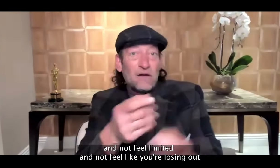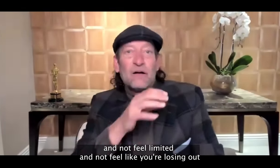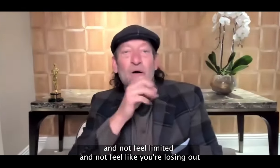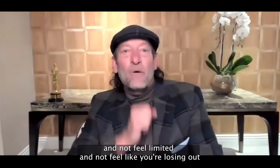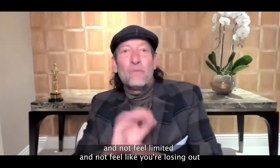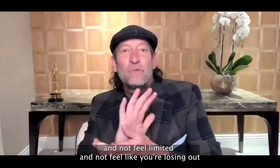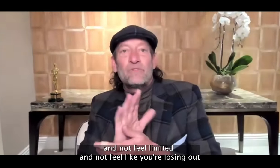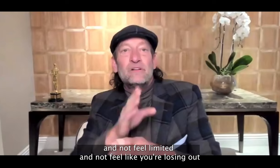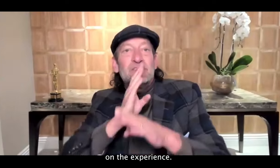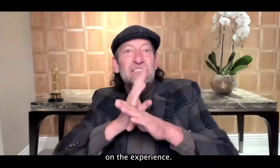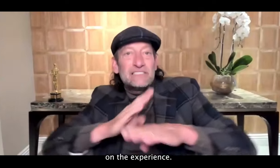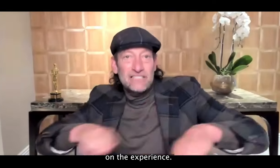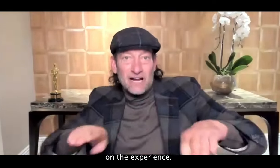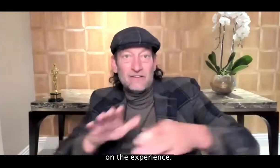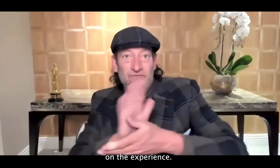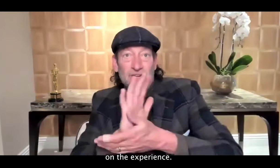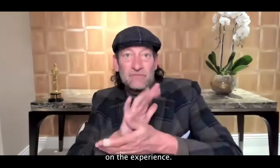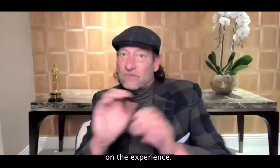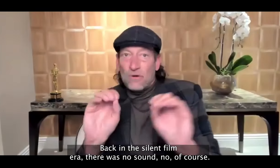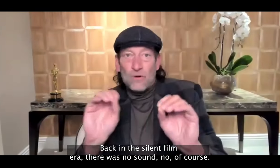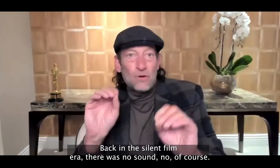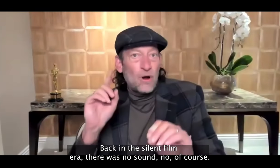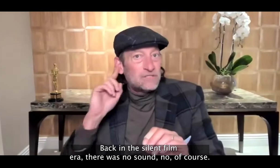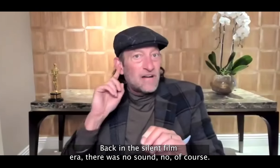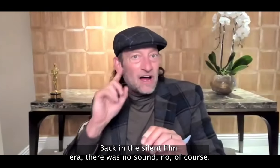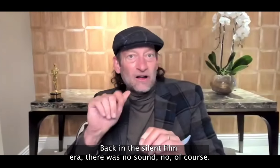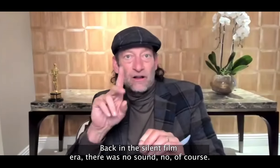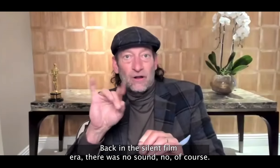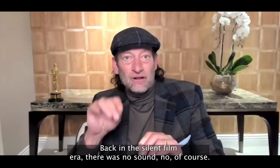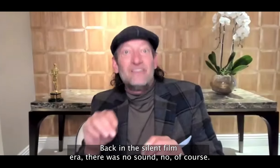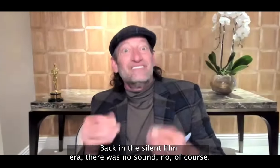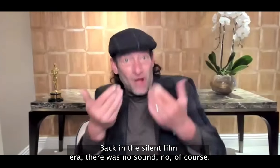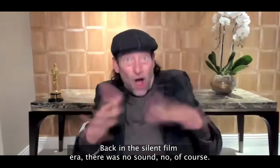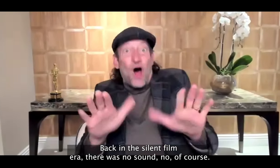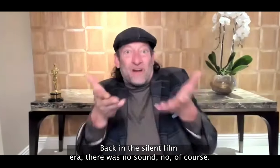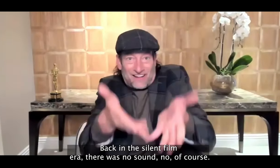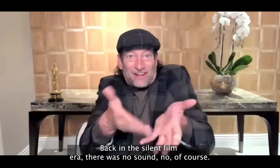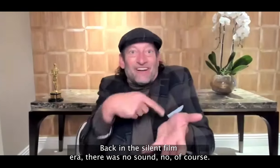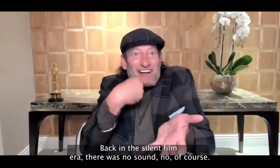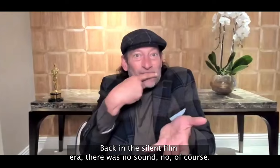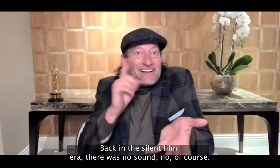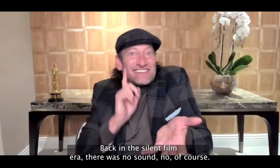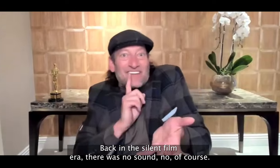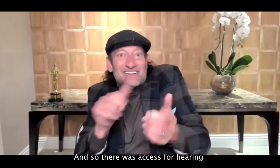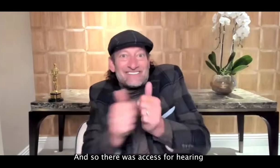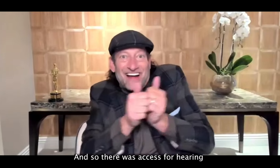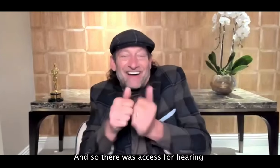not feel like you're losing out on an experience. You know, back in the silent film era, there was no sound, no, of course. And so there